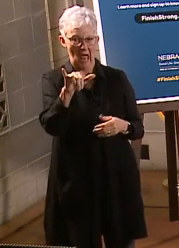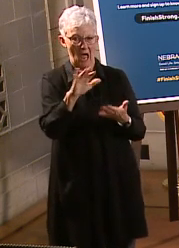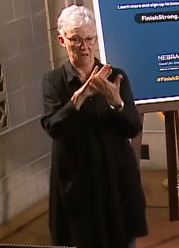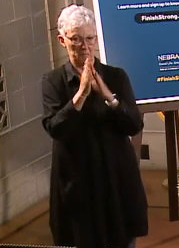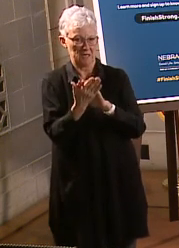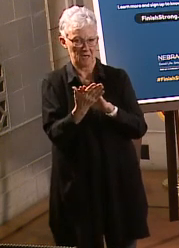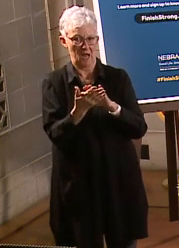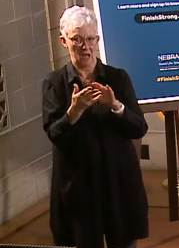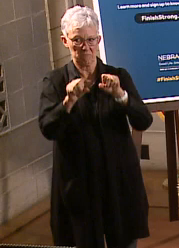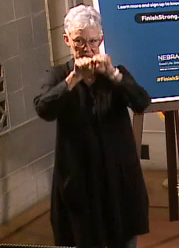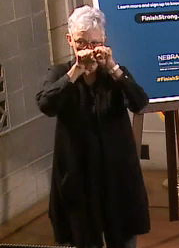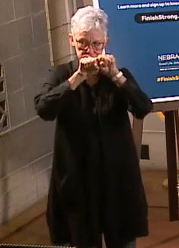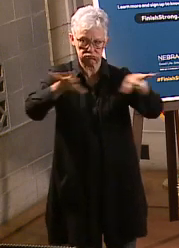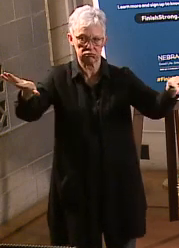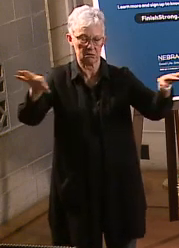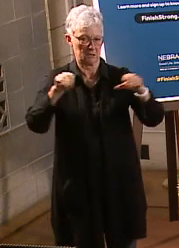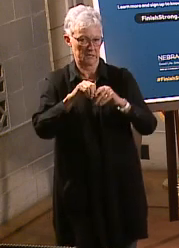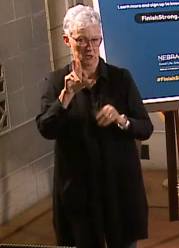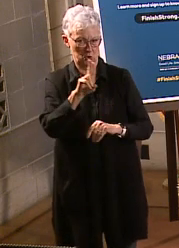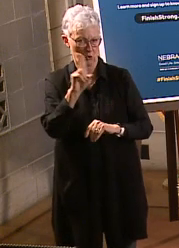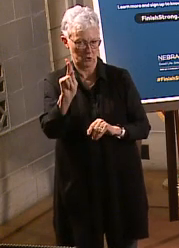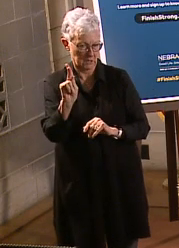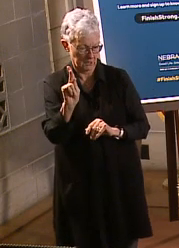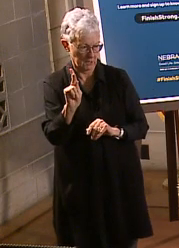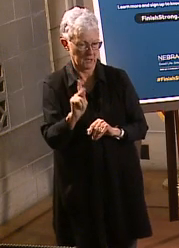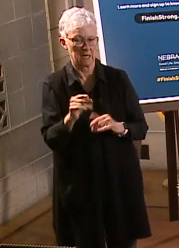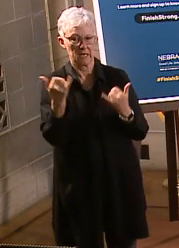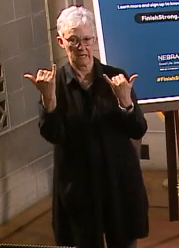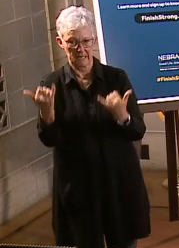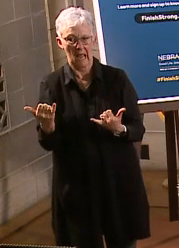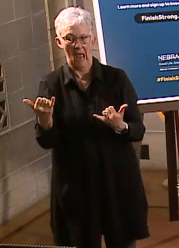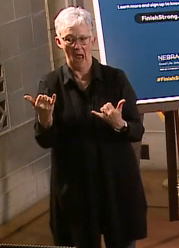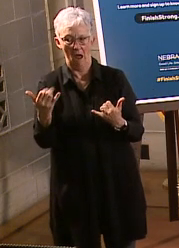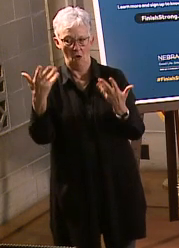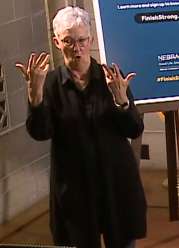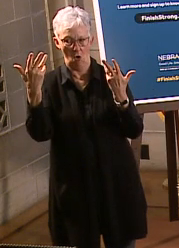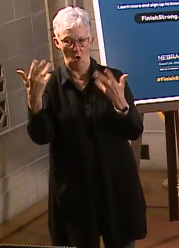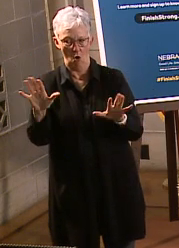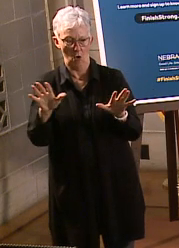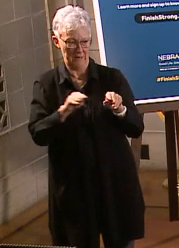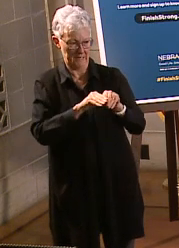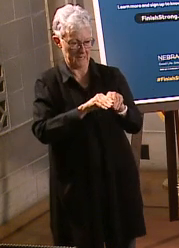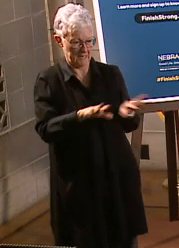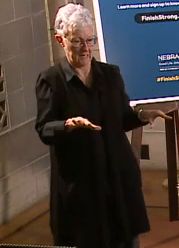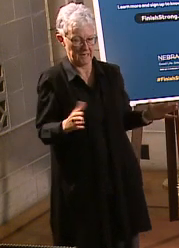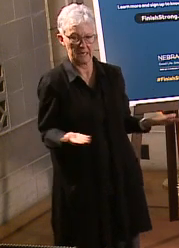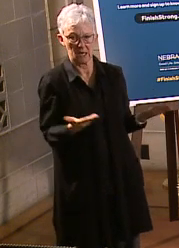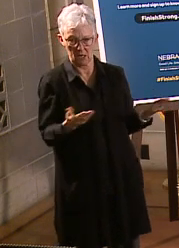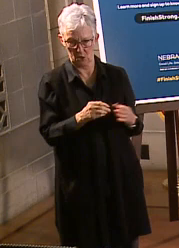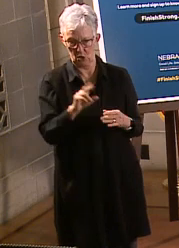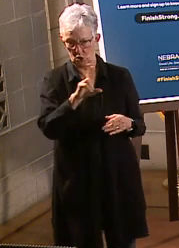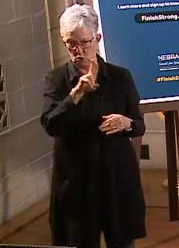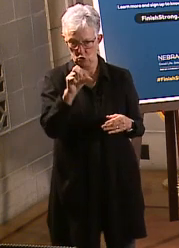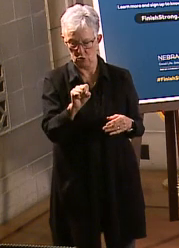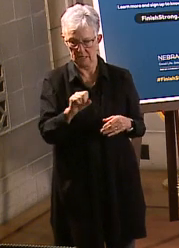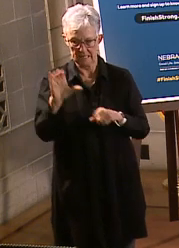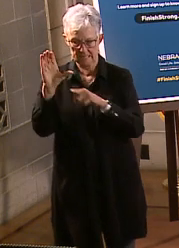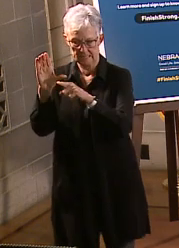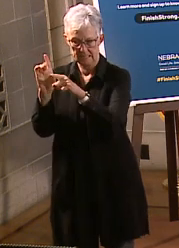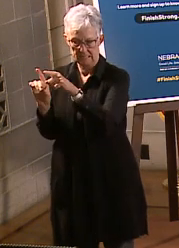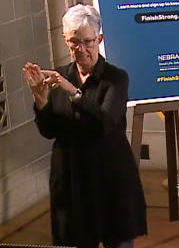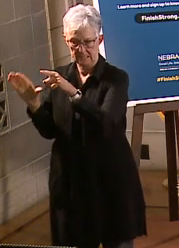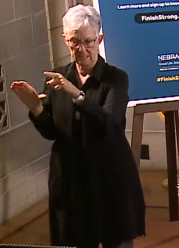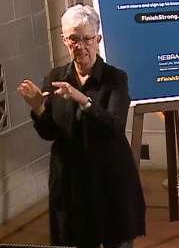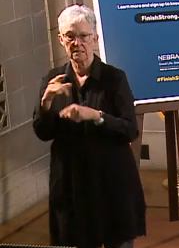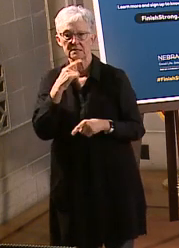in the UK, and now has been over in the United States. At the last CDC update, the UK variant is now present